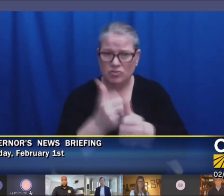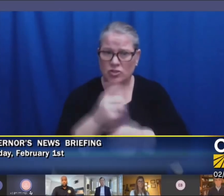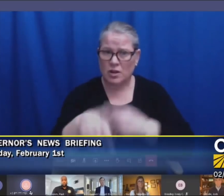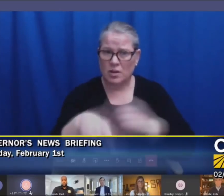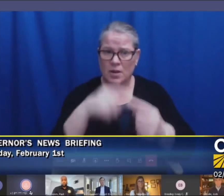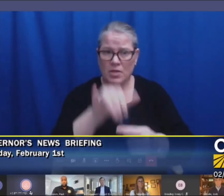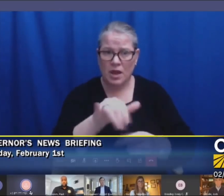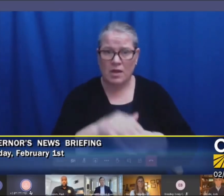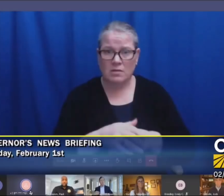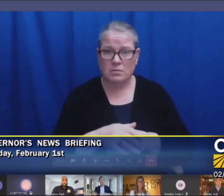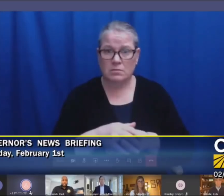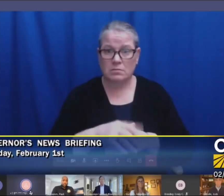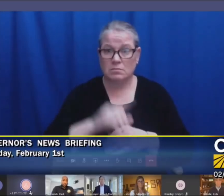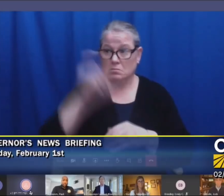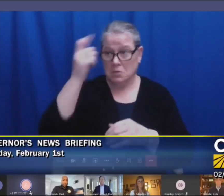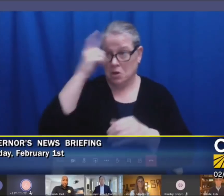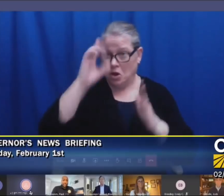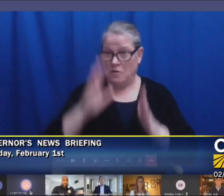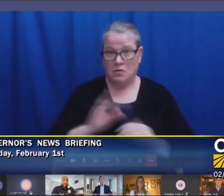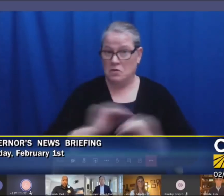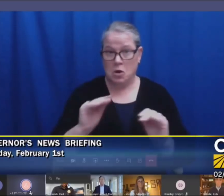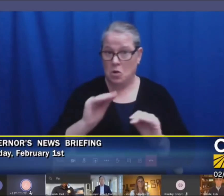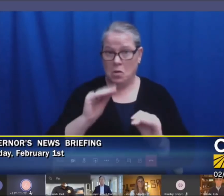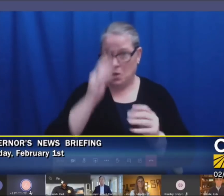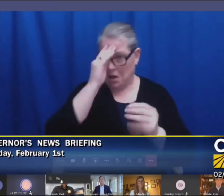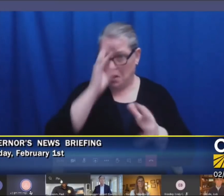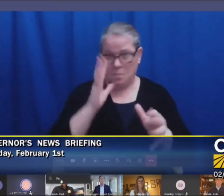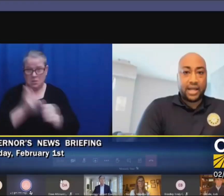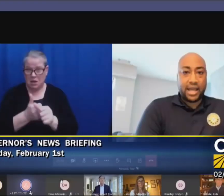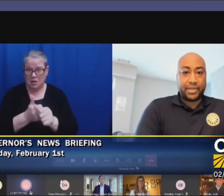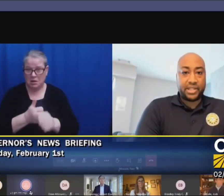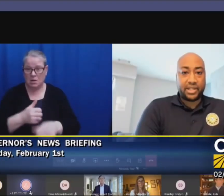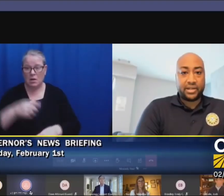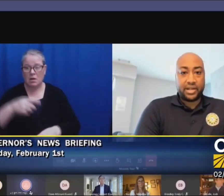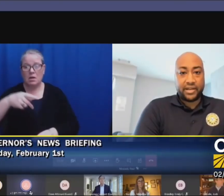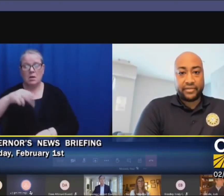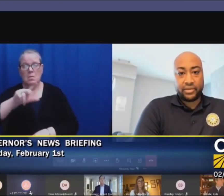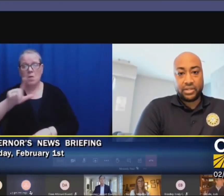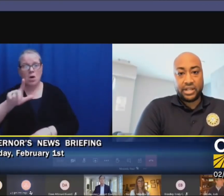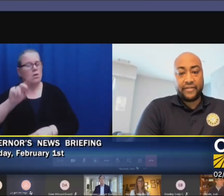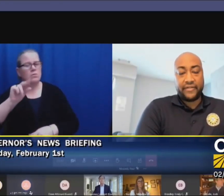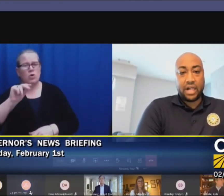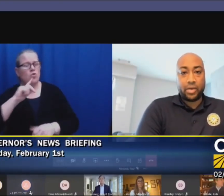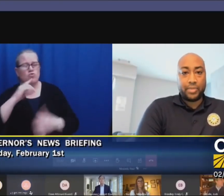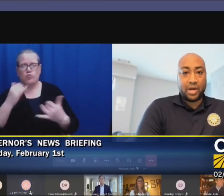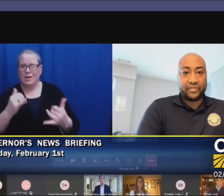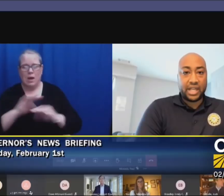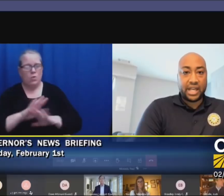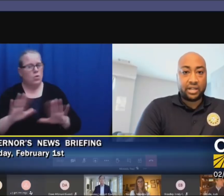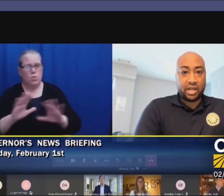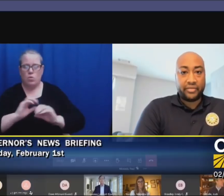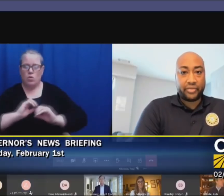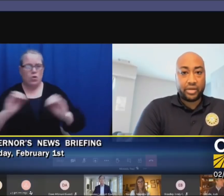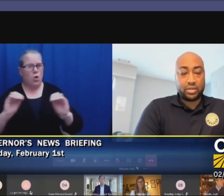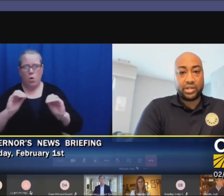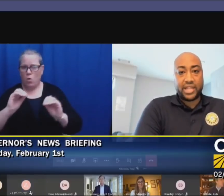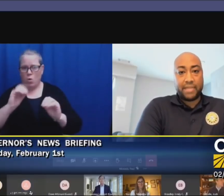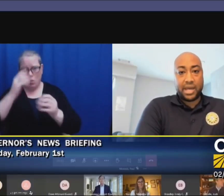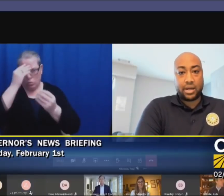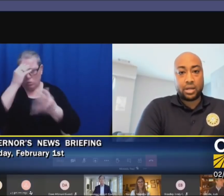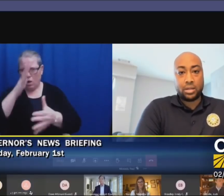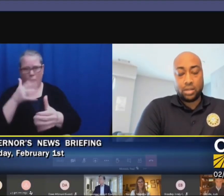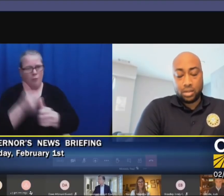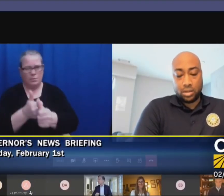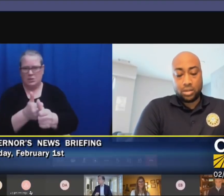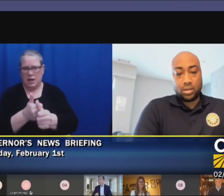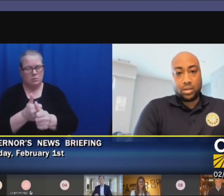Not for me. No update right now, Paul. We'll be happy to have any follow-up offline for you on